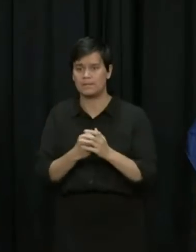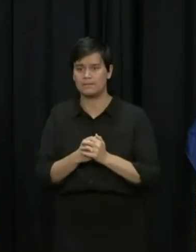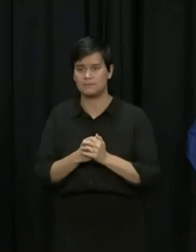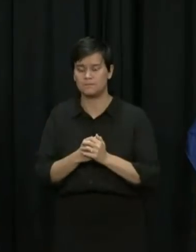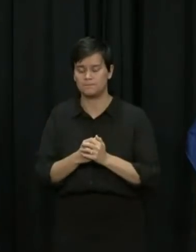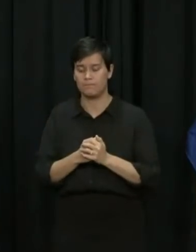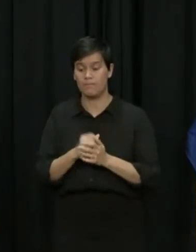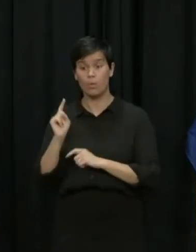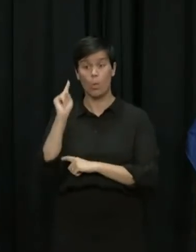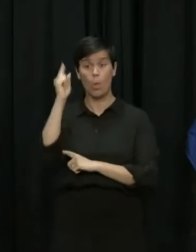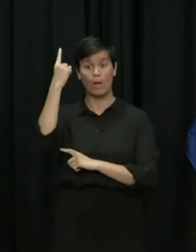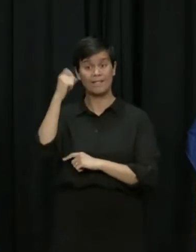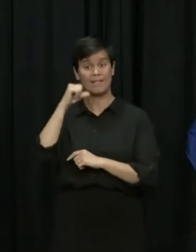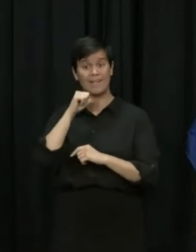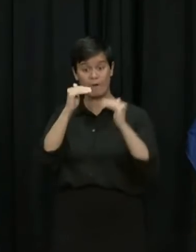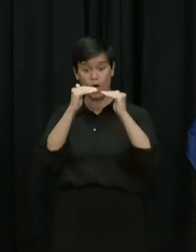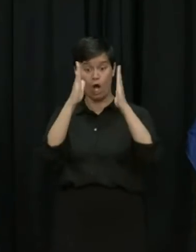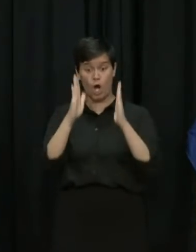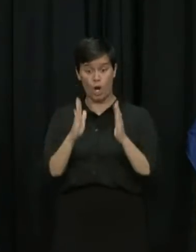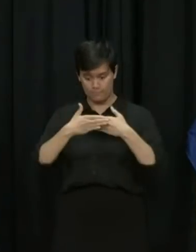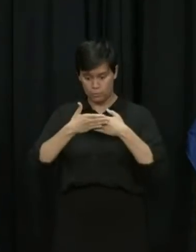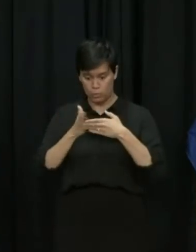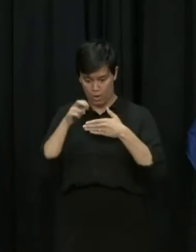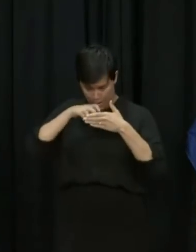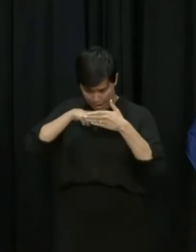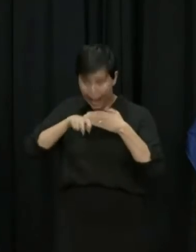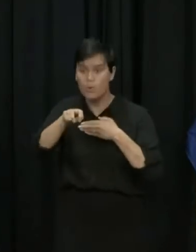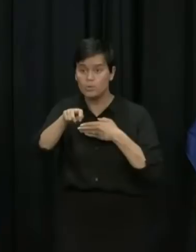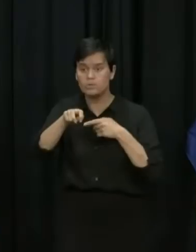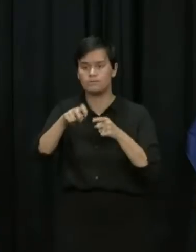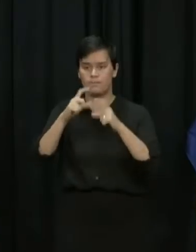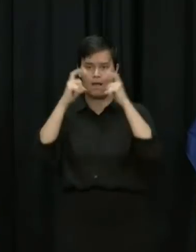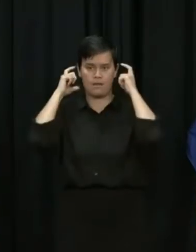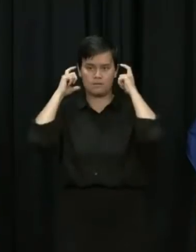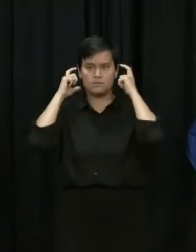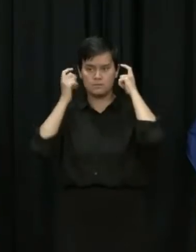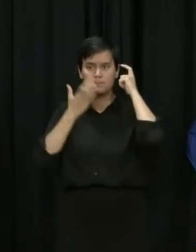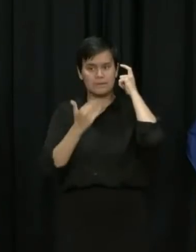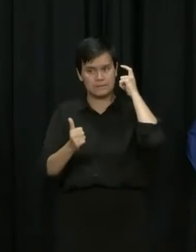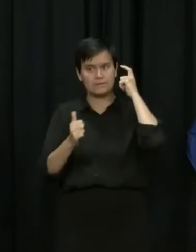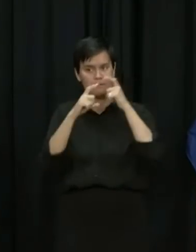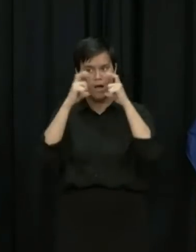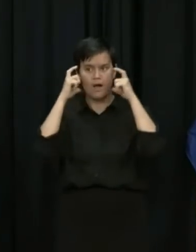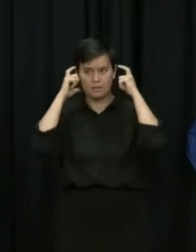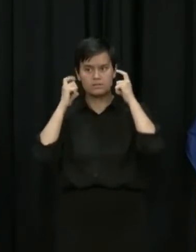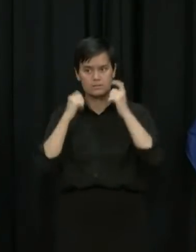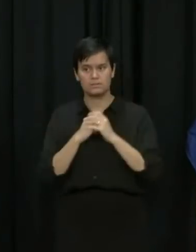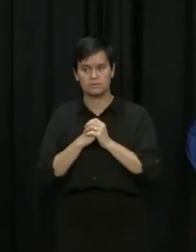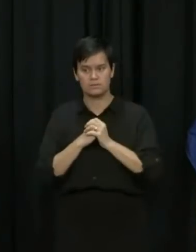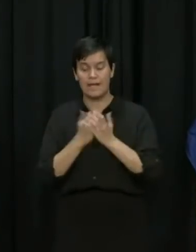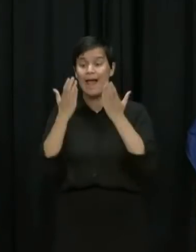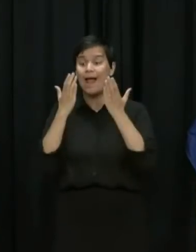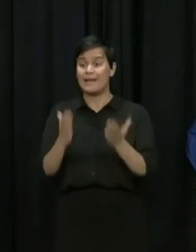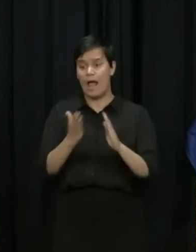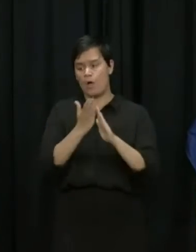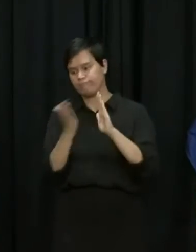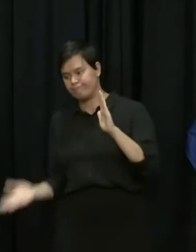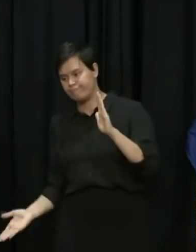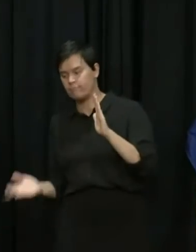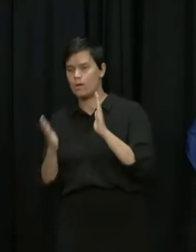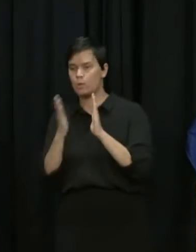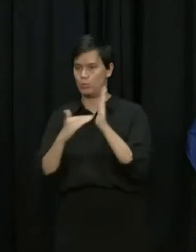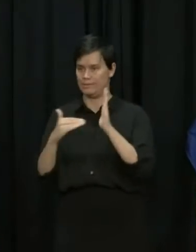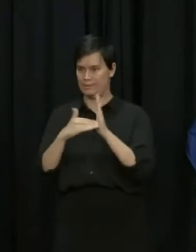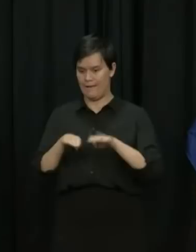face covering if you need to leave your home. That brings me then to what level 2 means for the rest of New Zealand. Just a